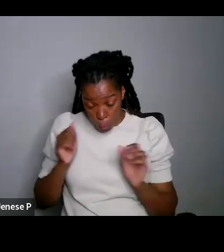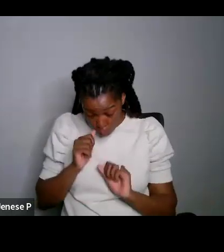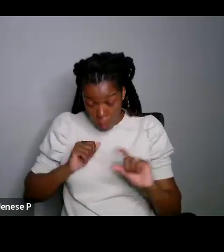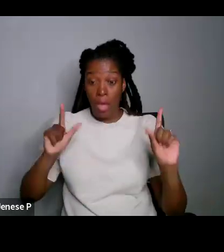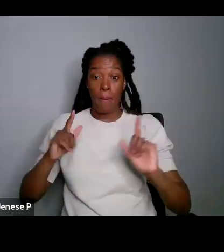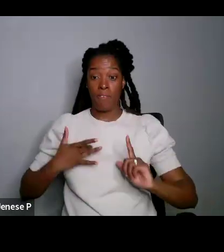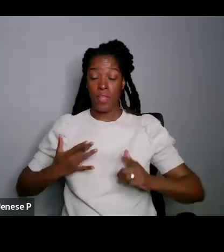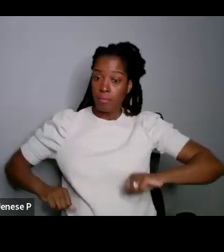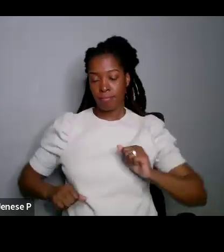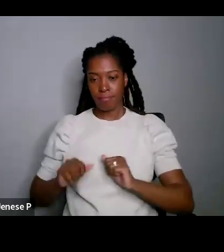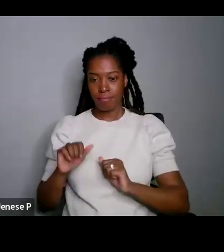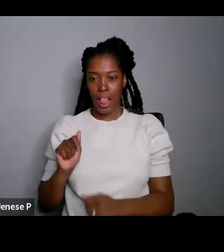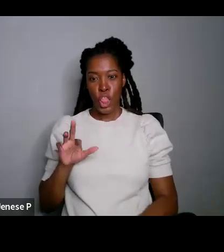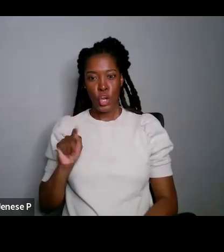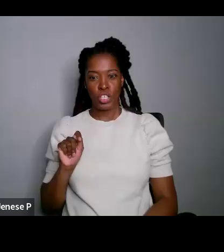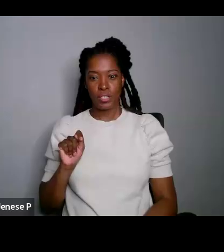Eating something nourishing.